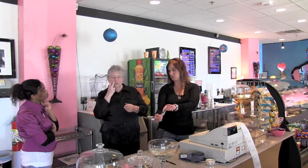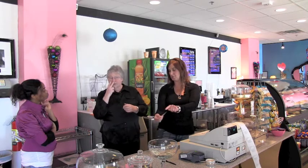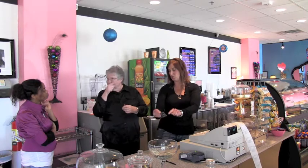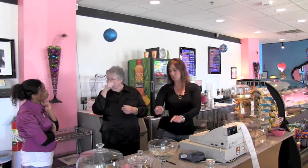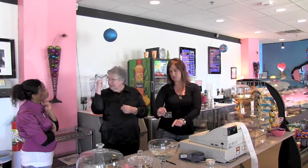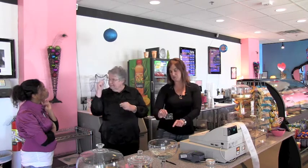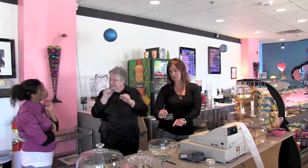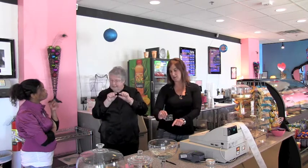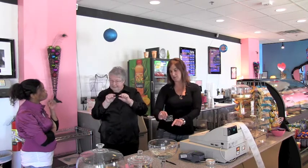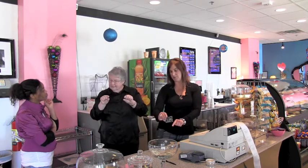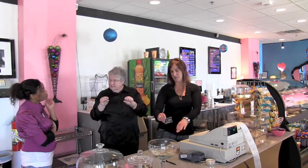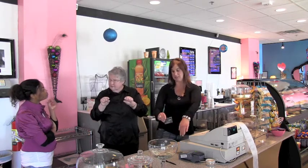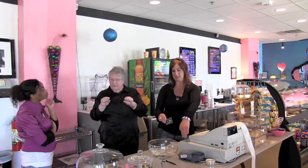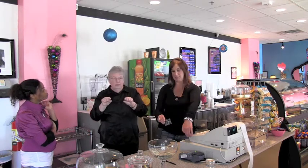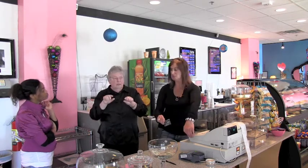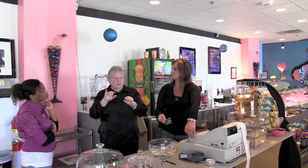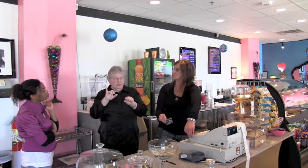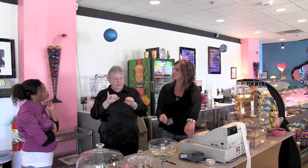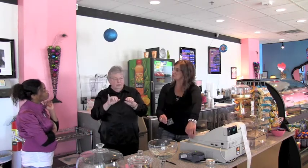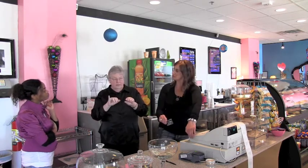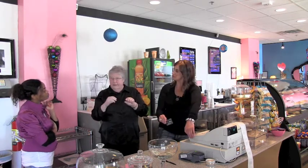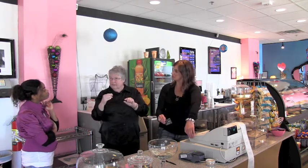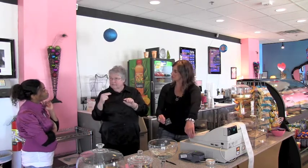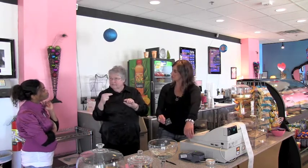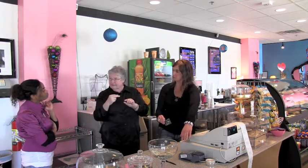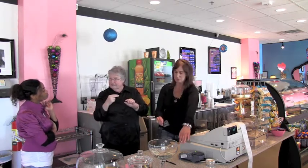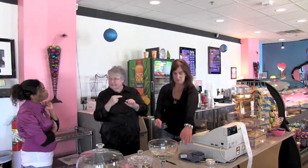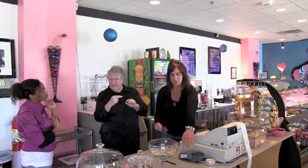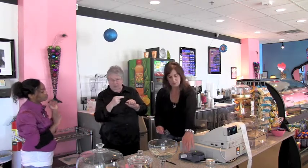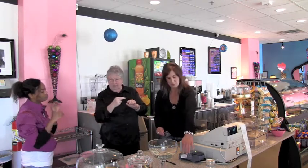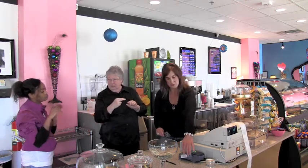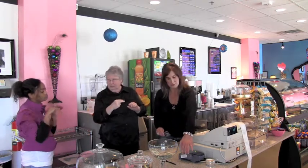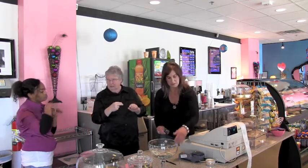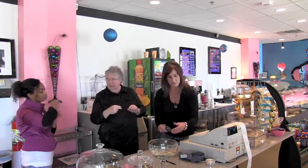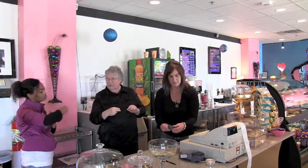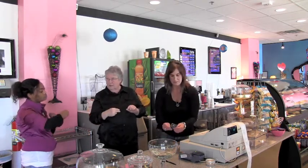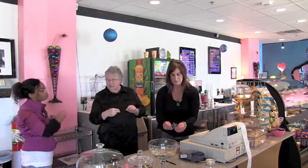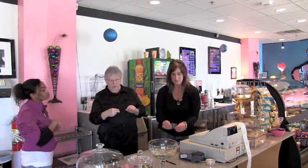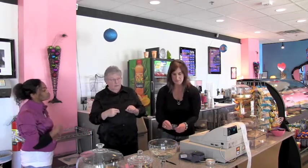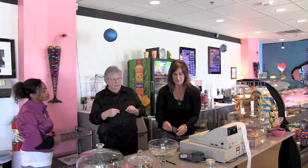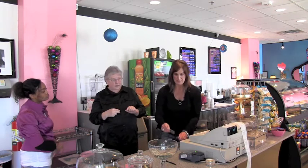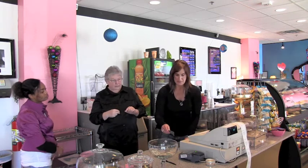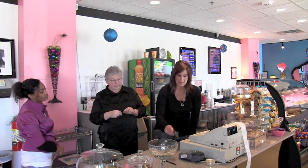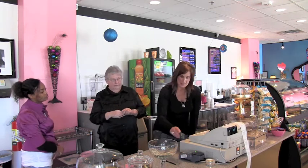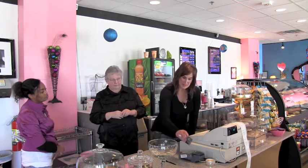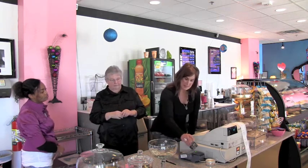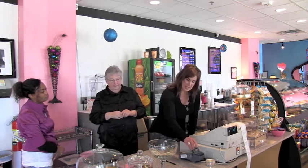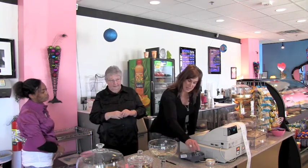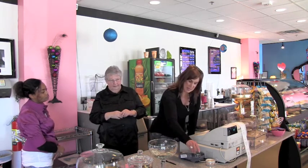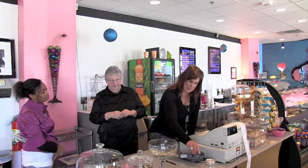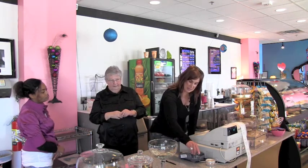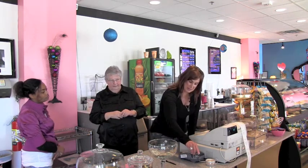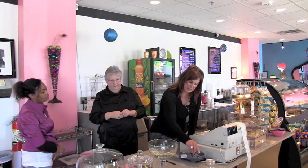the strip goes, faces in towards the register, or in towards here. Okay.